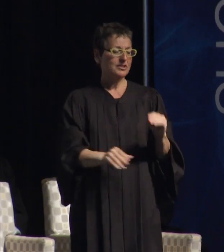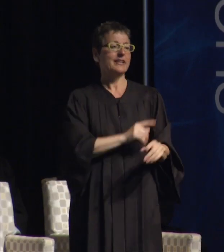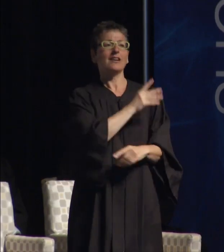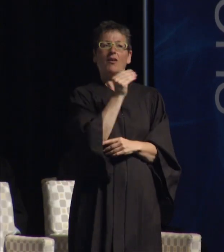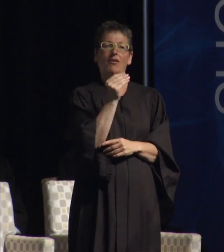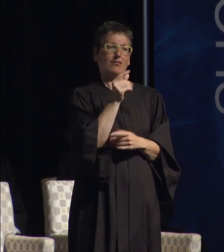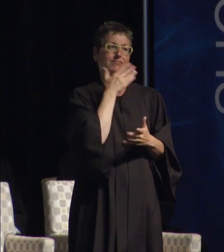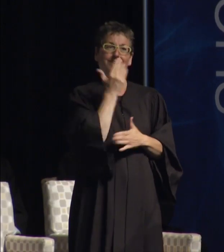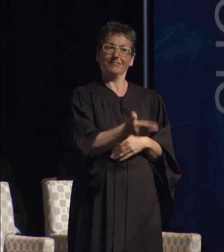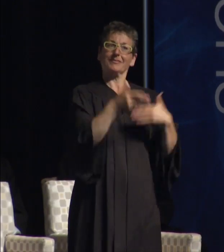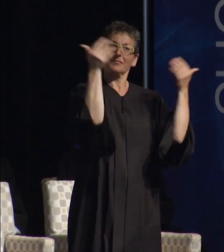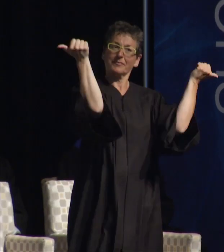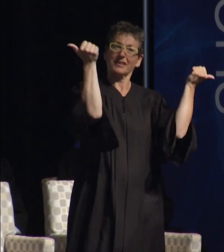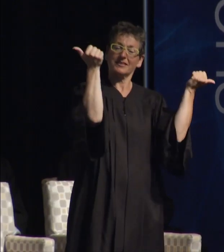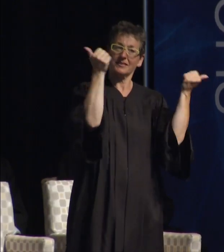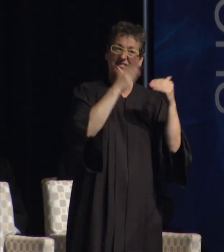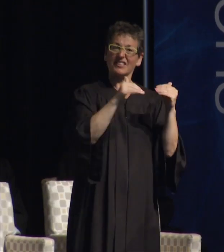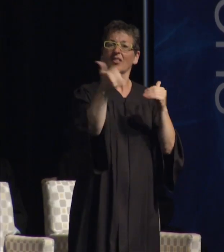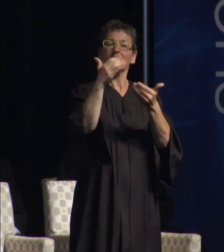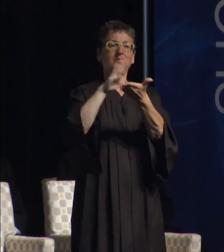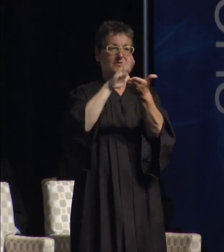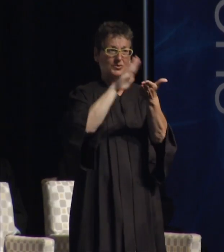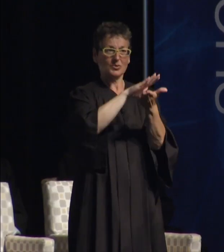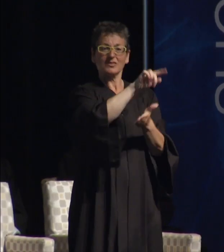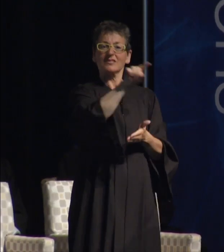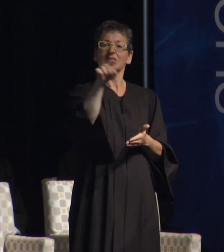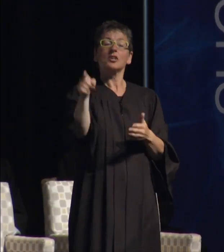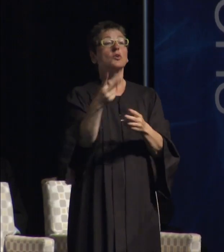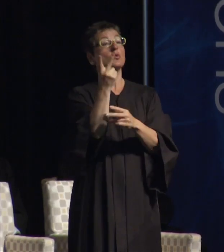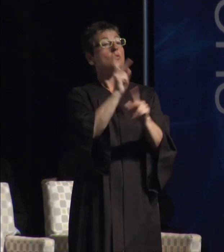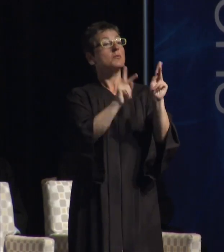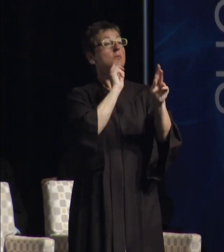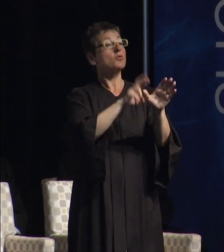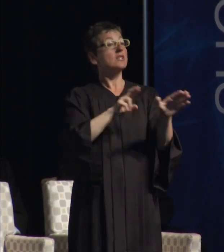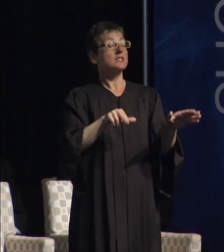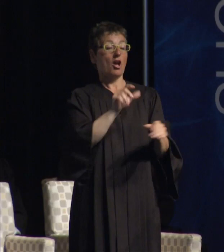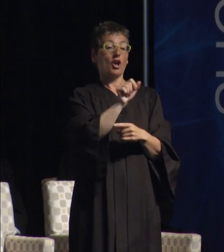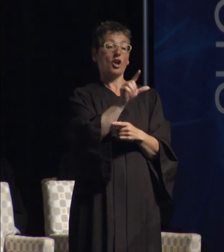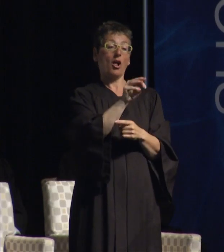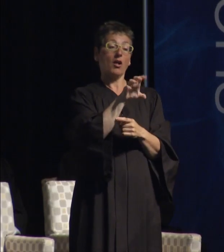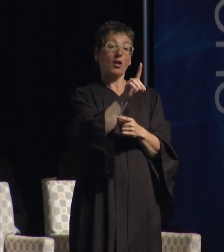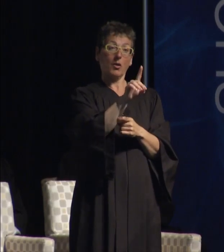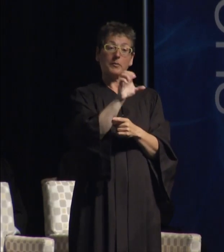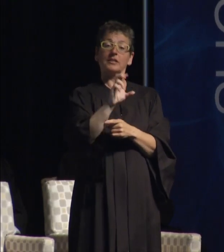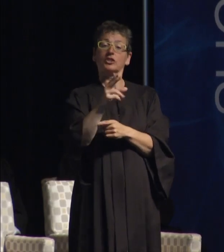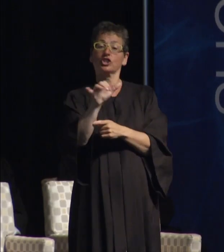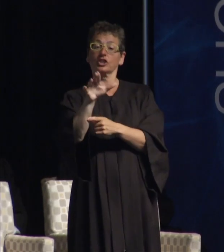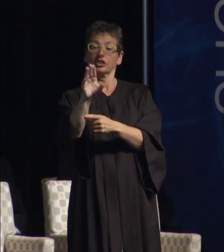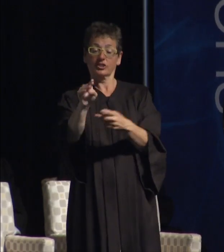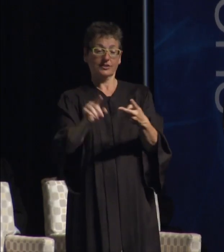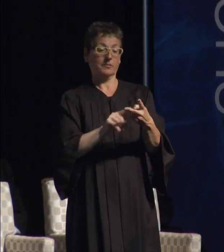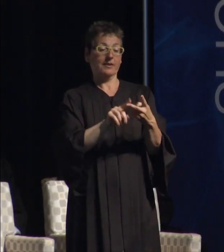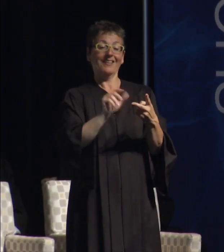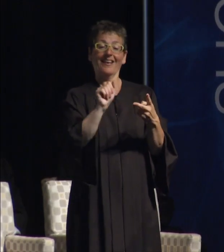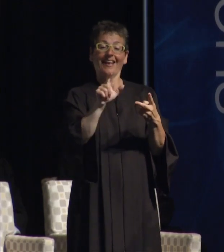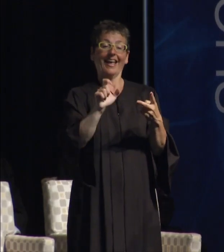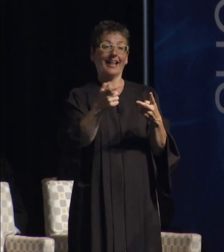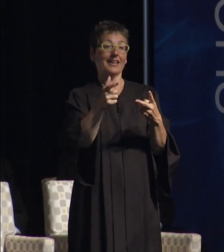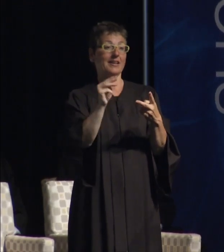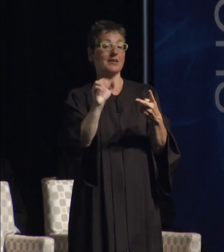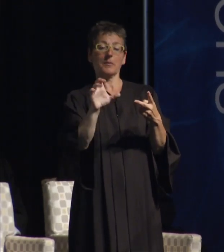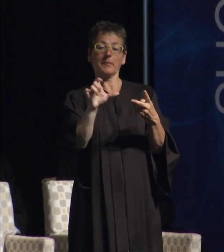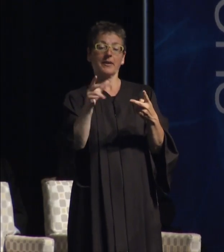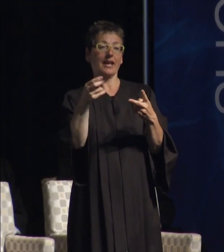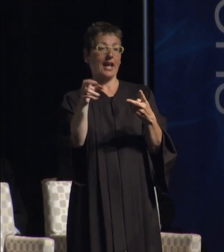other institution, including our two retirees, Almond Chisholm and Alec McCachran, attending their last